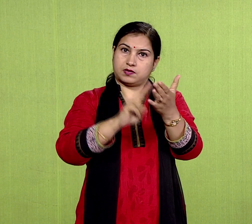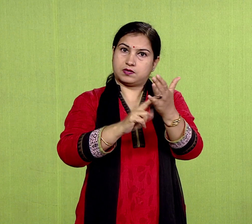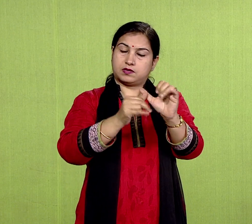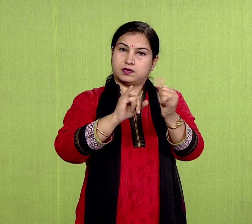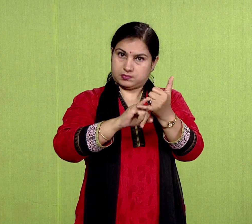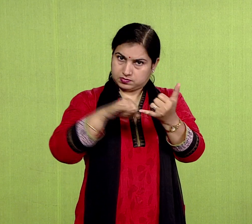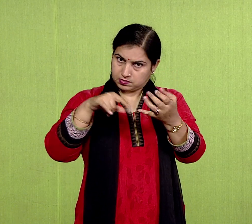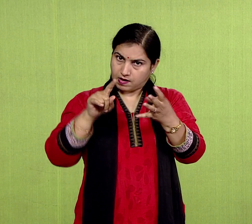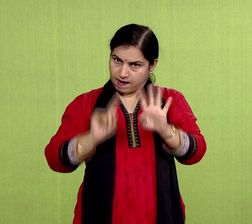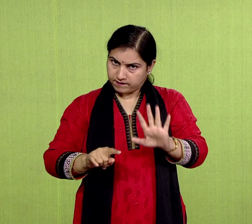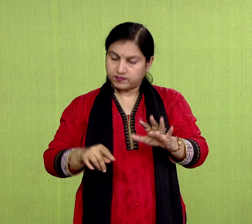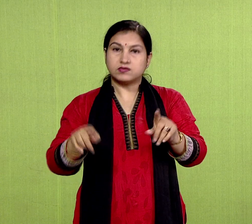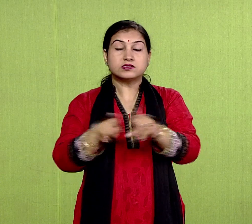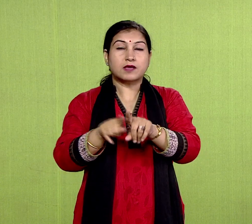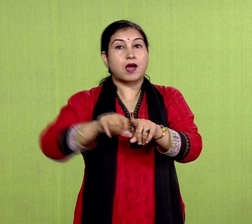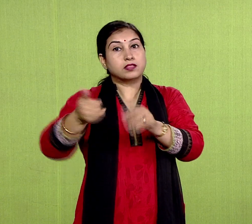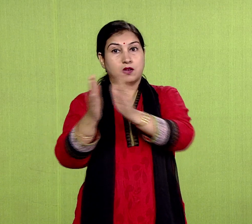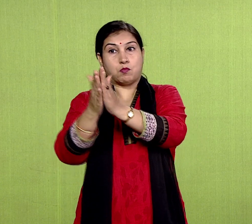and Aranyakas